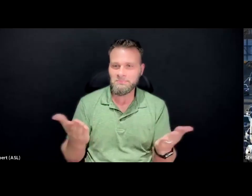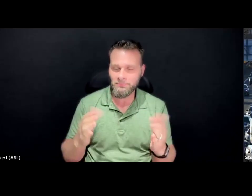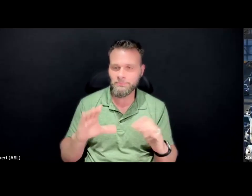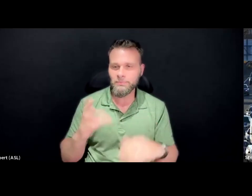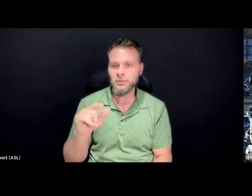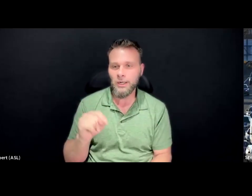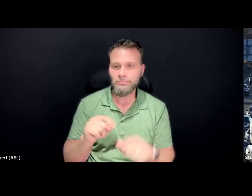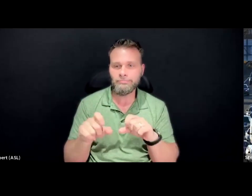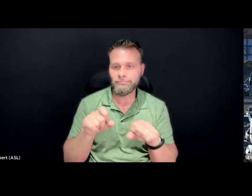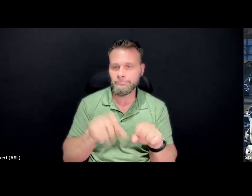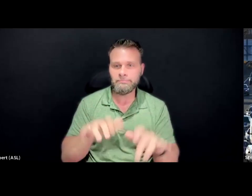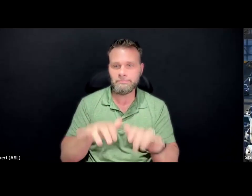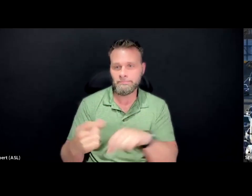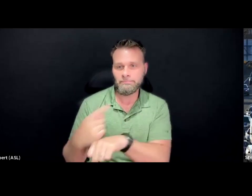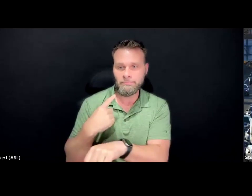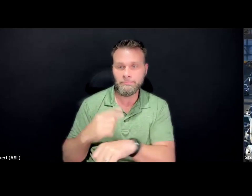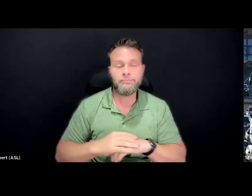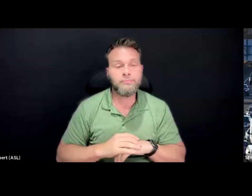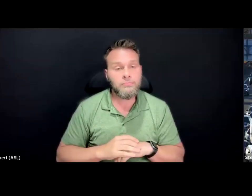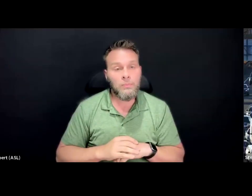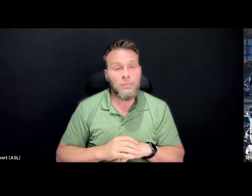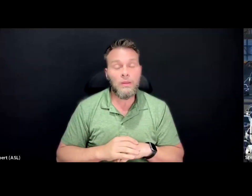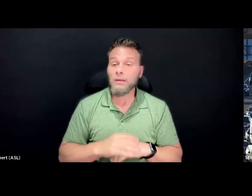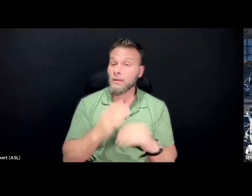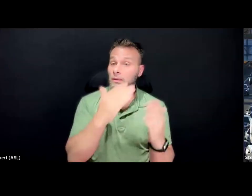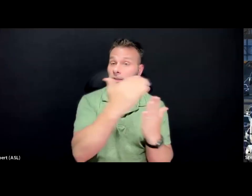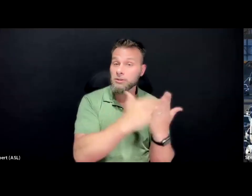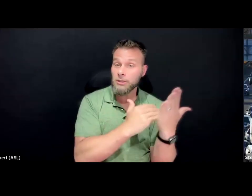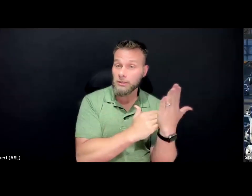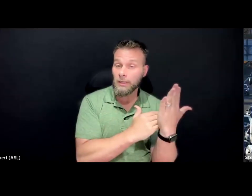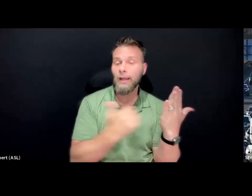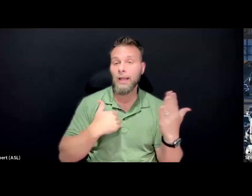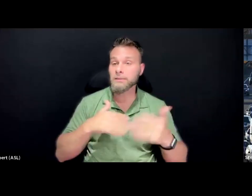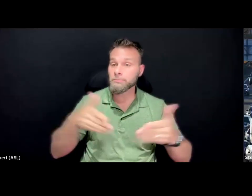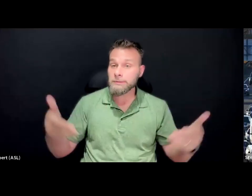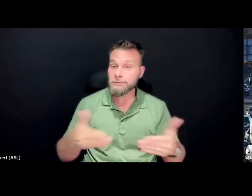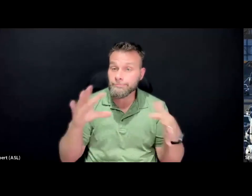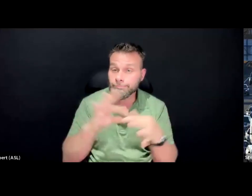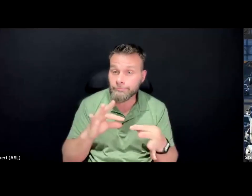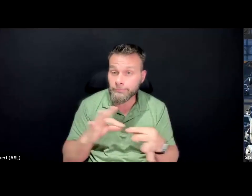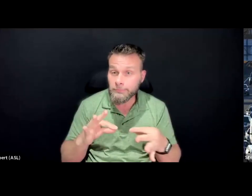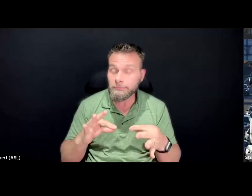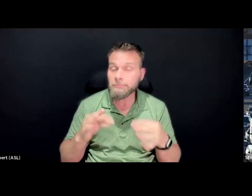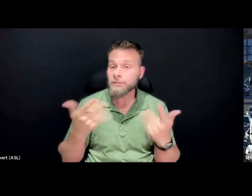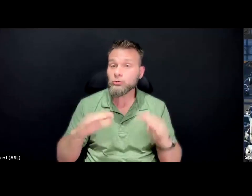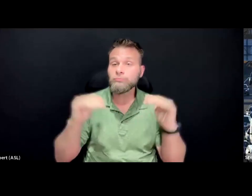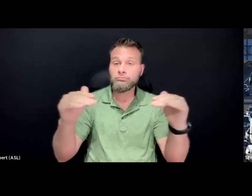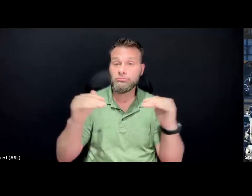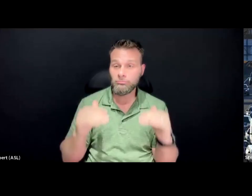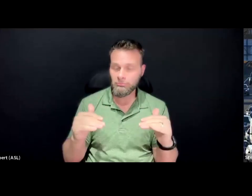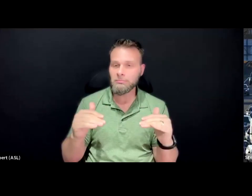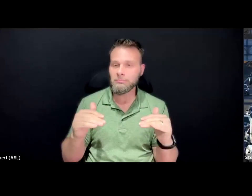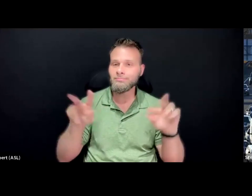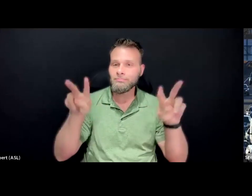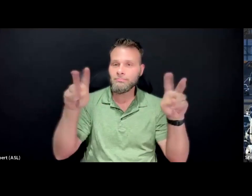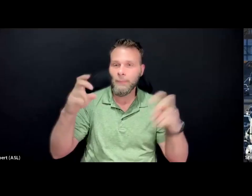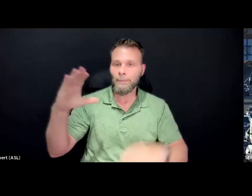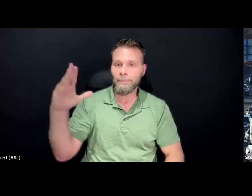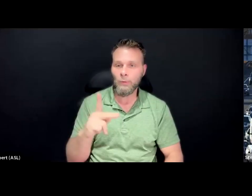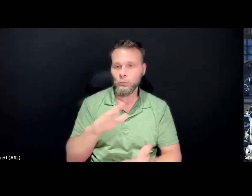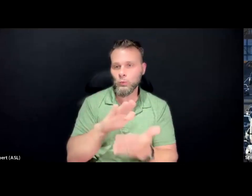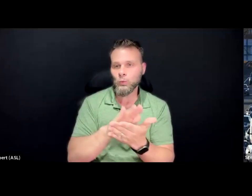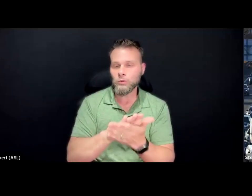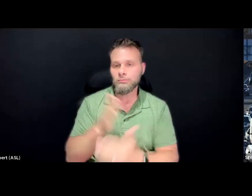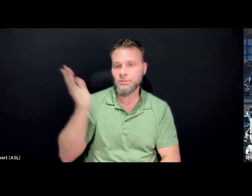Our agenda will consist of welcome remarks, followed by the back to school presentation, where you will hear from